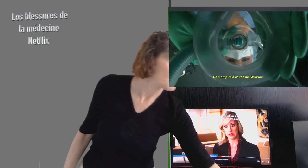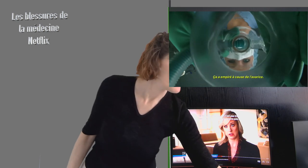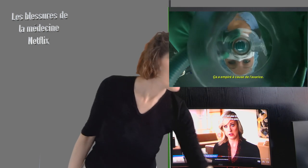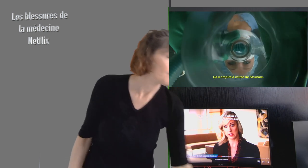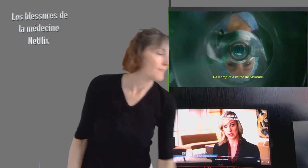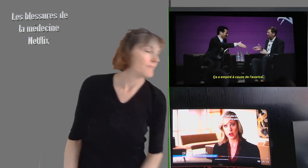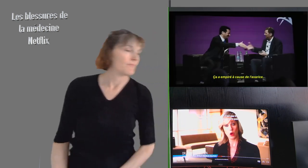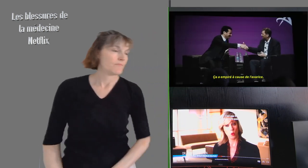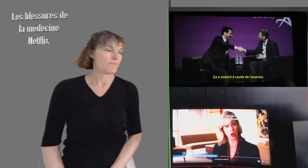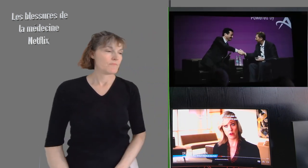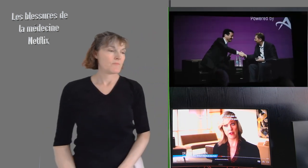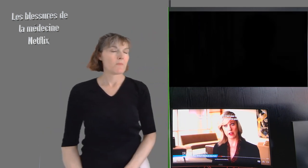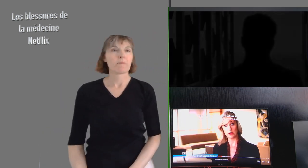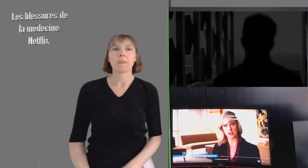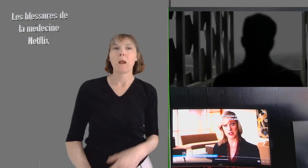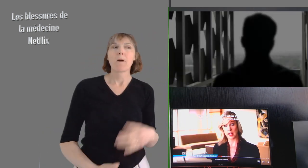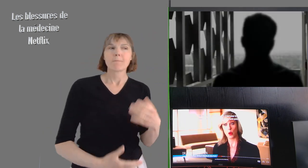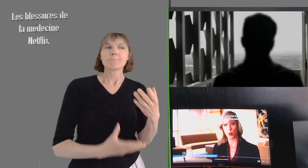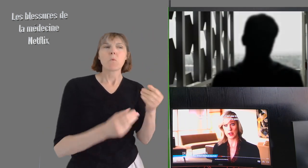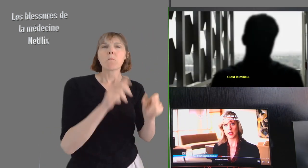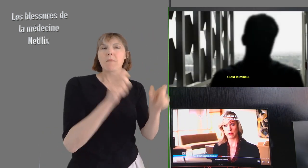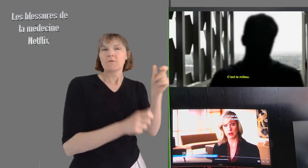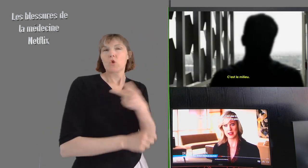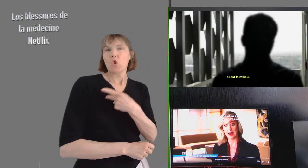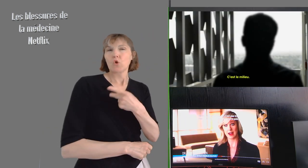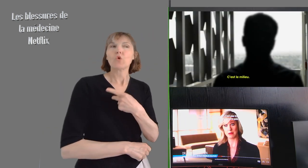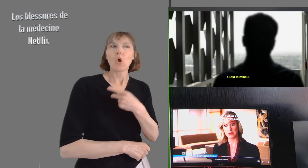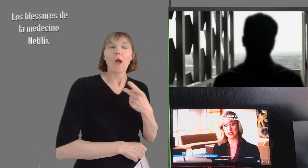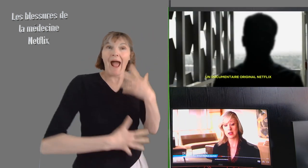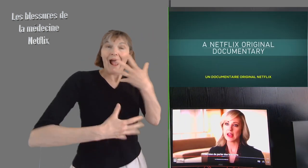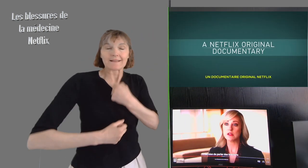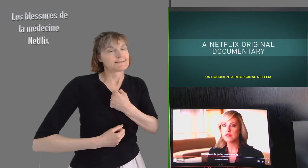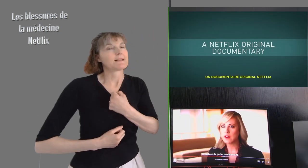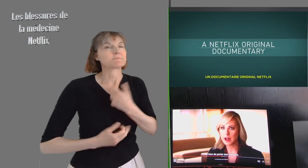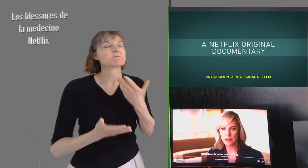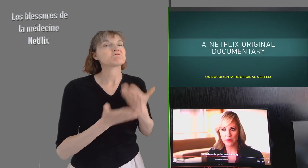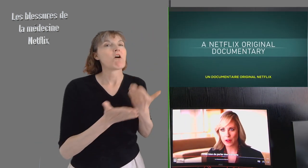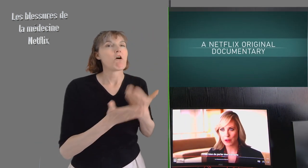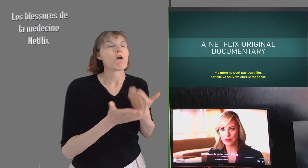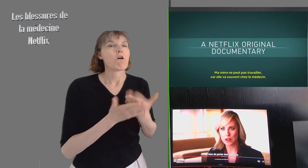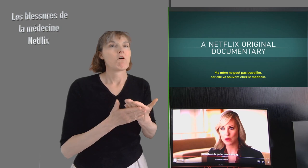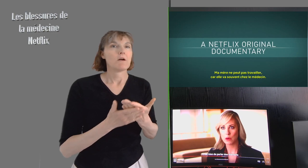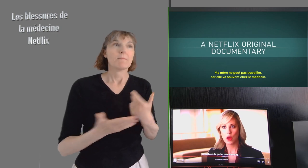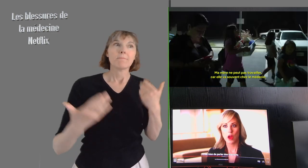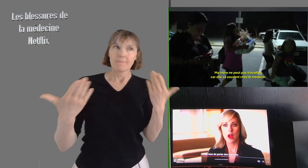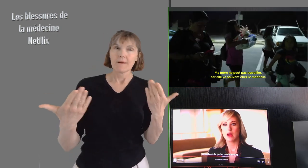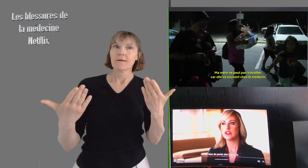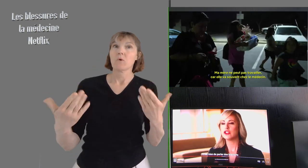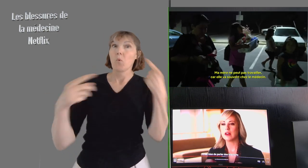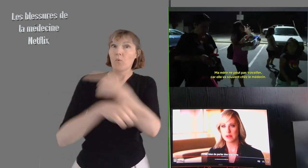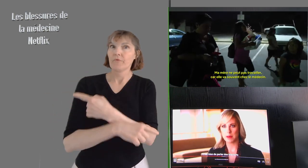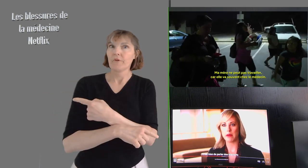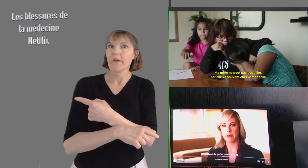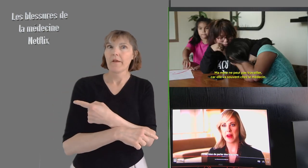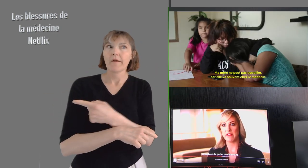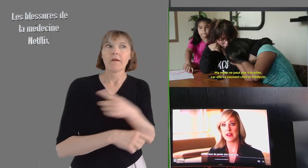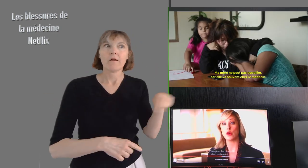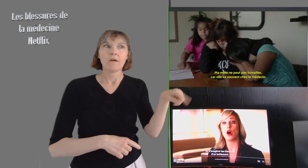Peu de praticiens acceptent d'avouer leurs lacunes. En revanche, ils n'hésitent pas à vous vanter les